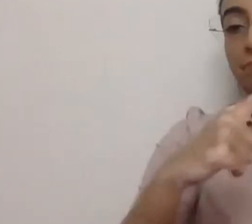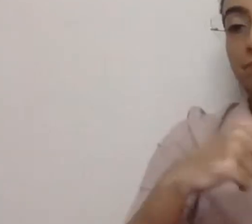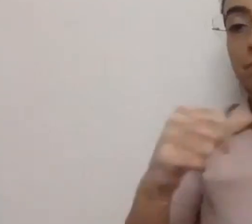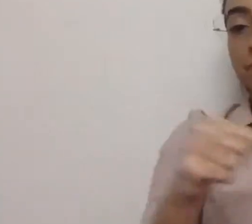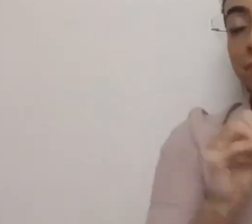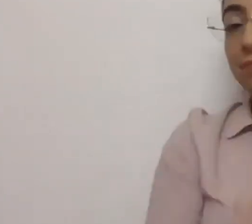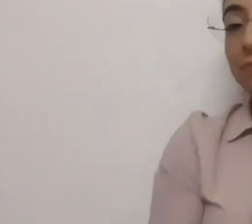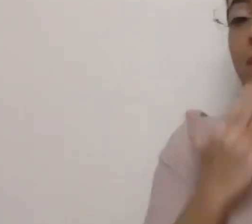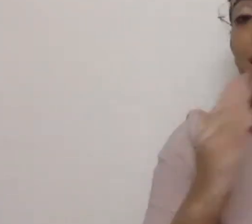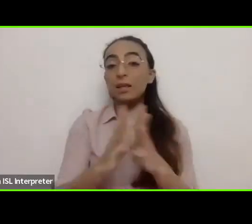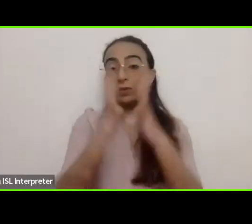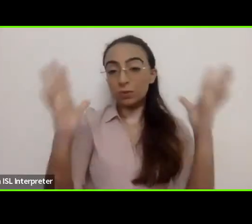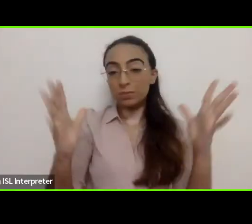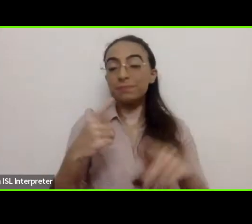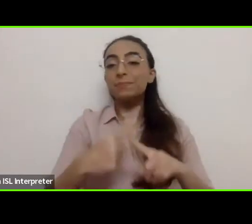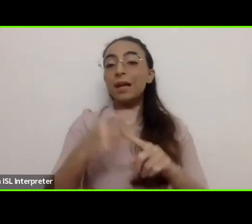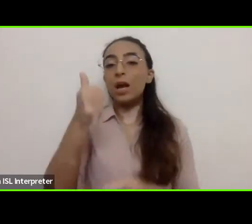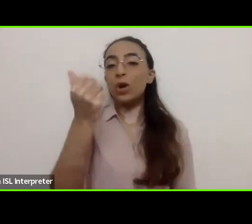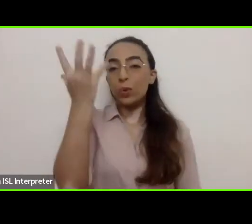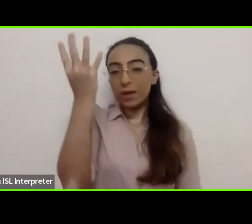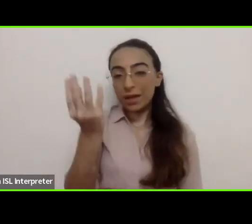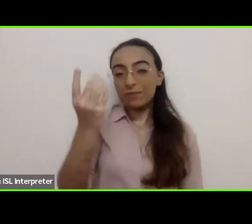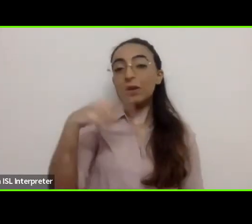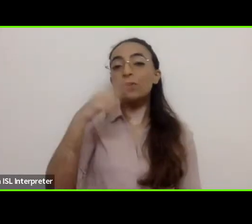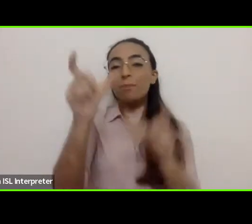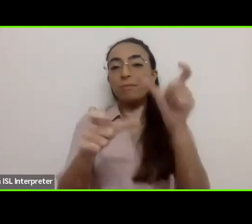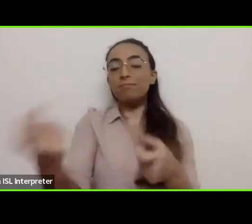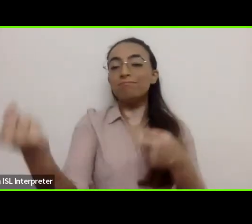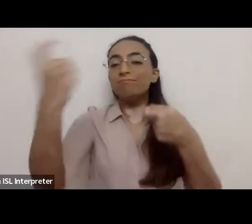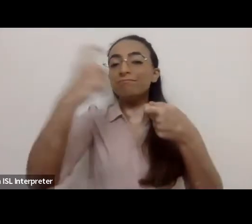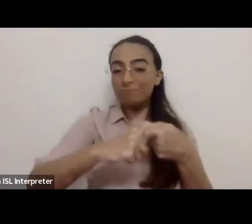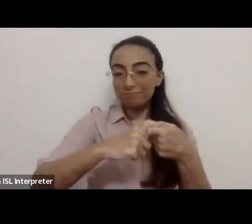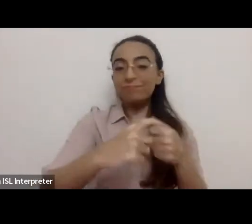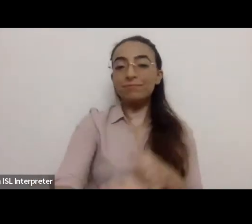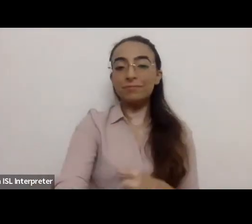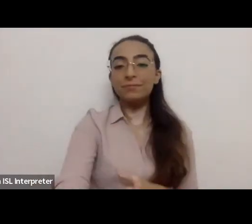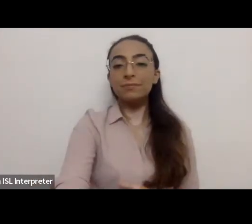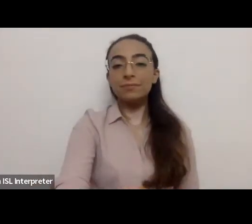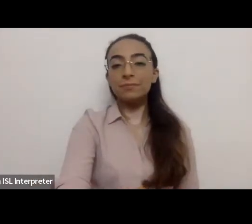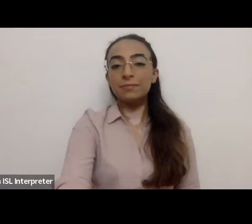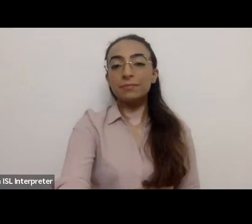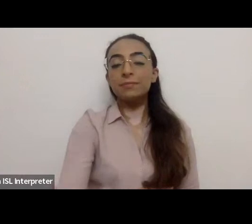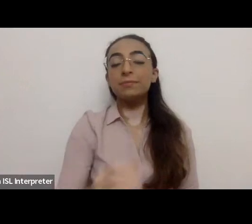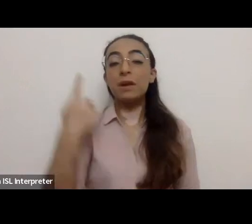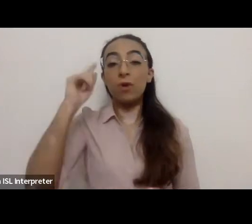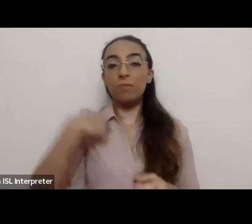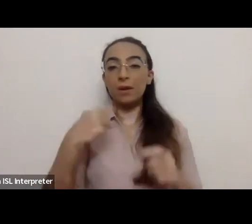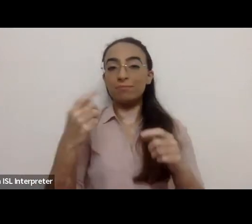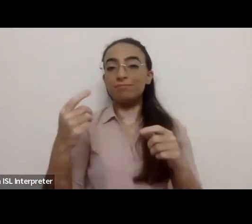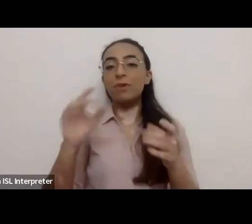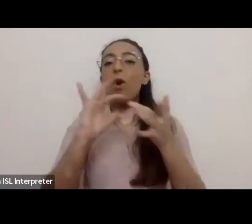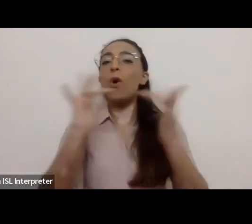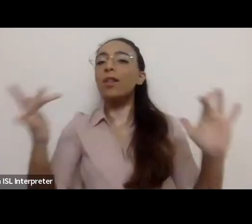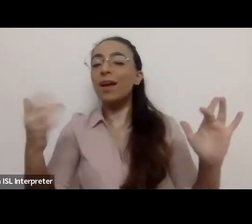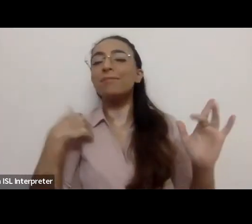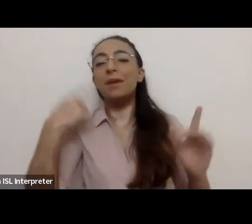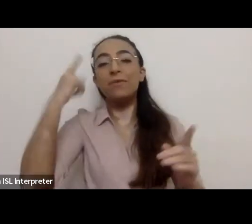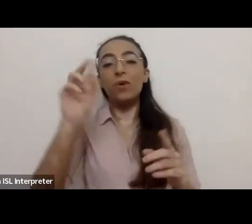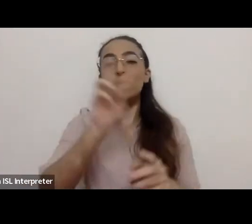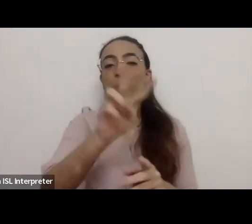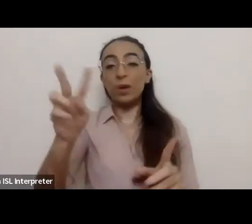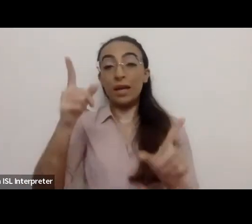Good evening, everyone. Thank you for joining us for the virtual presentation ceremony of the 22nd